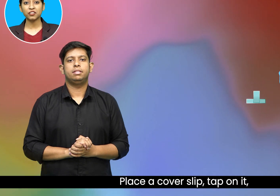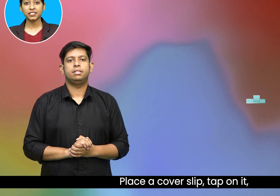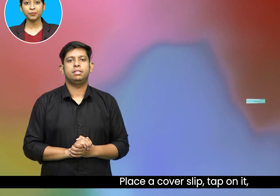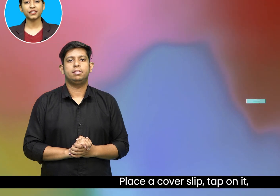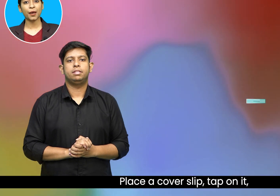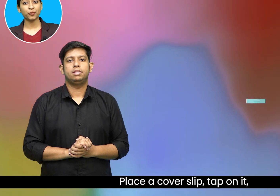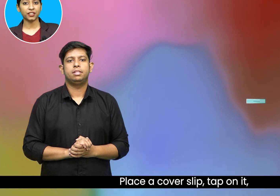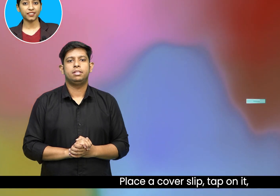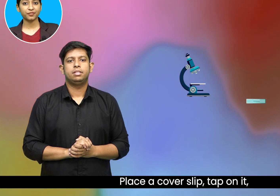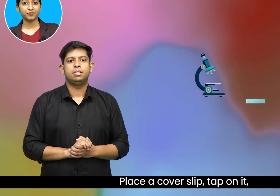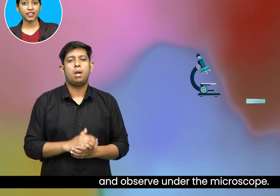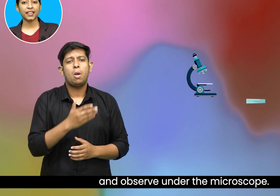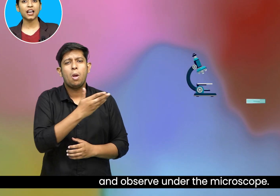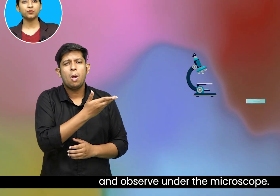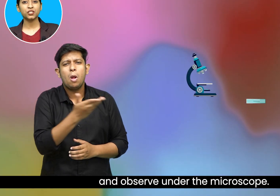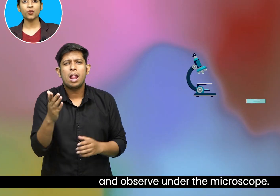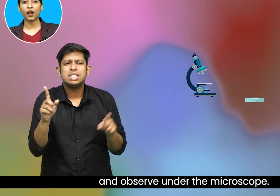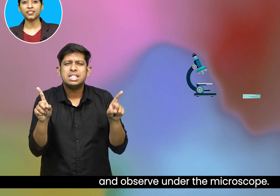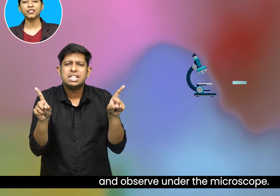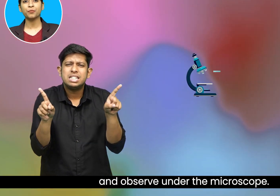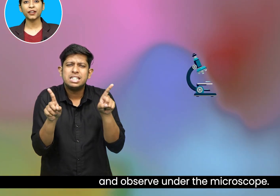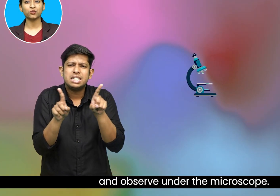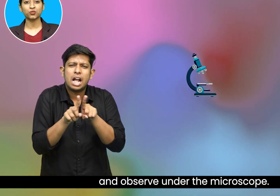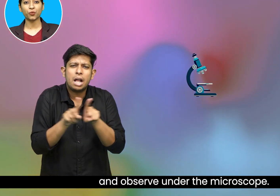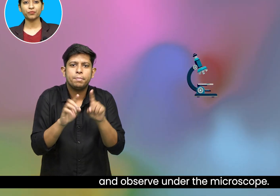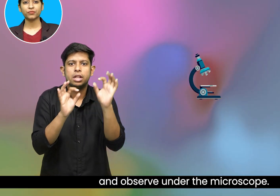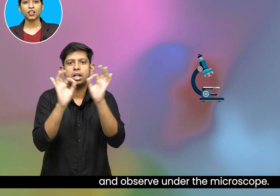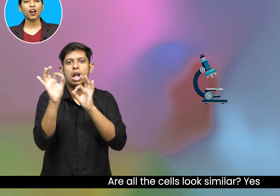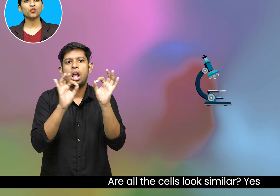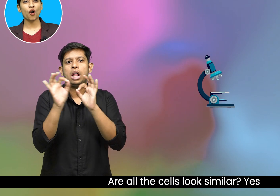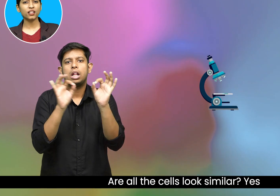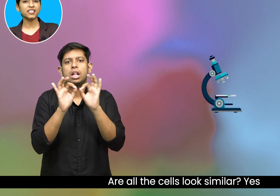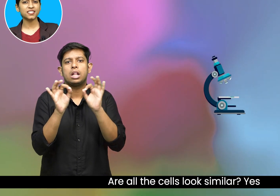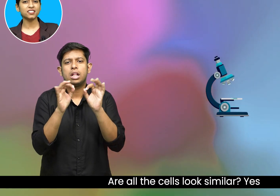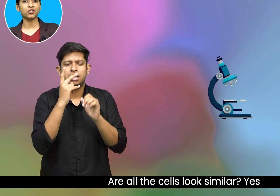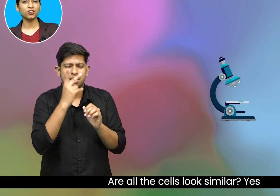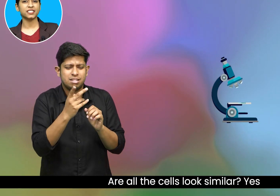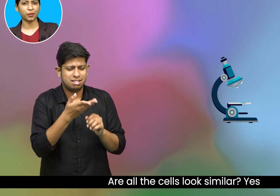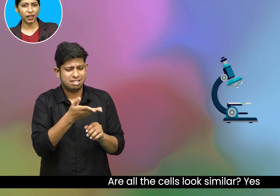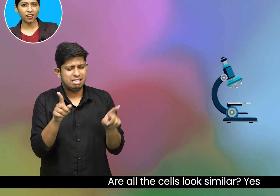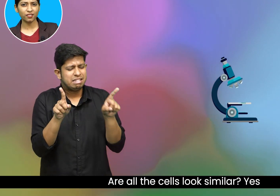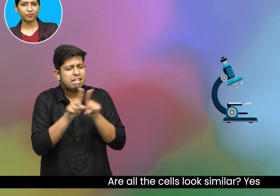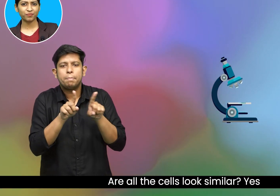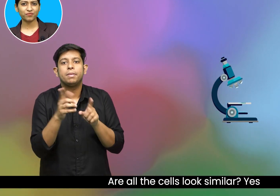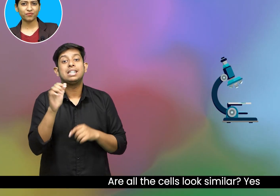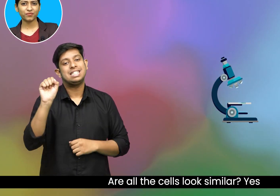Place the cover slip, tap on it and observe under the microscope. Are all the cells look